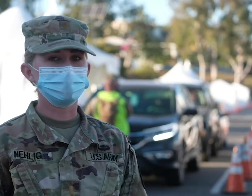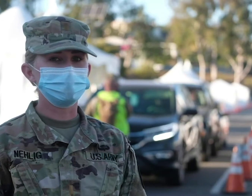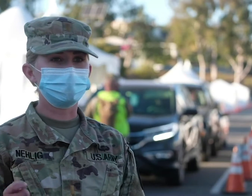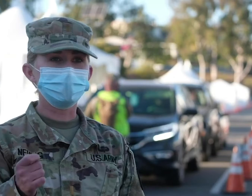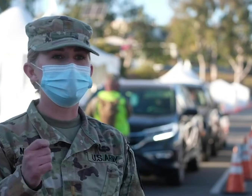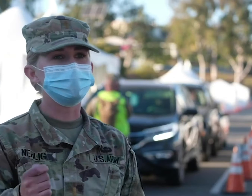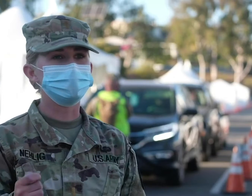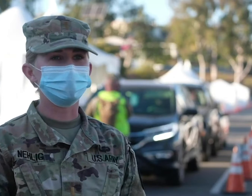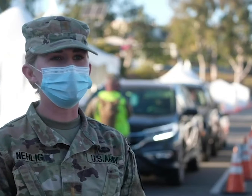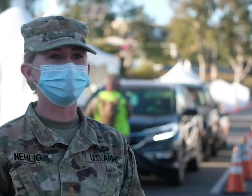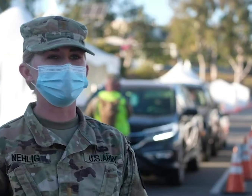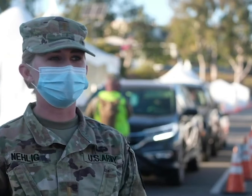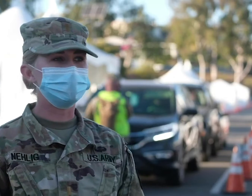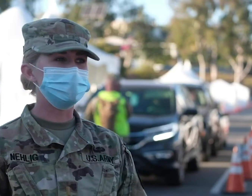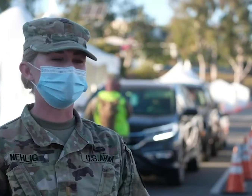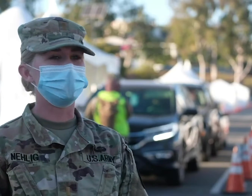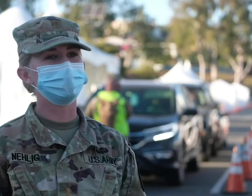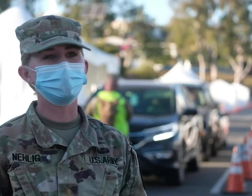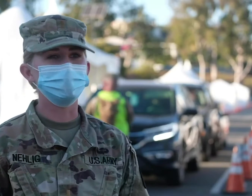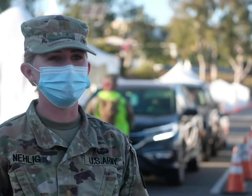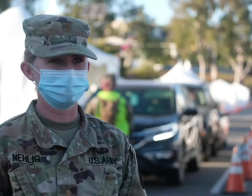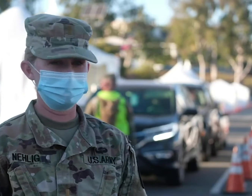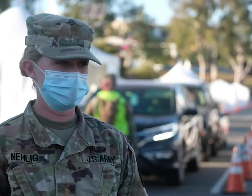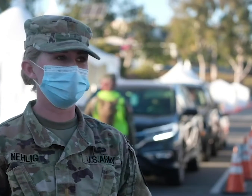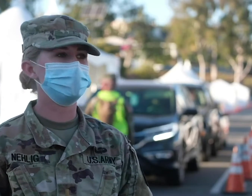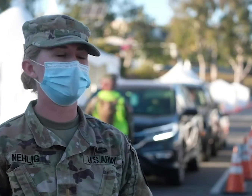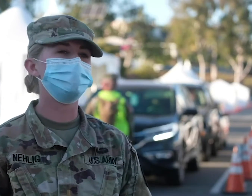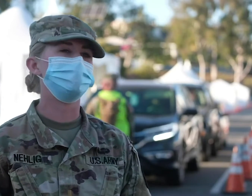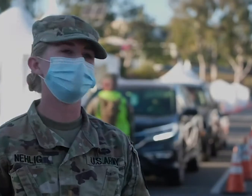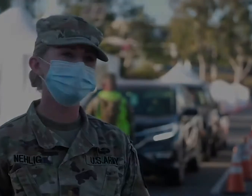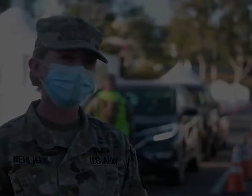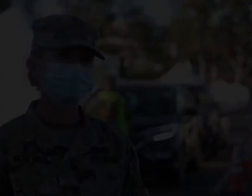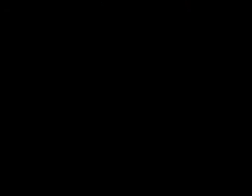a vaccine, for someone to give you a shot in their arm. They've never been happier.